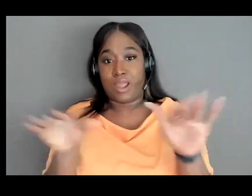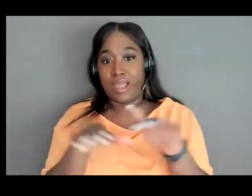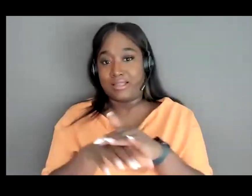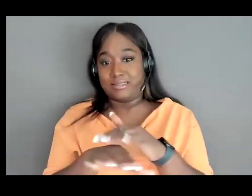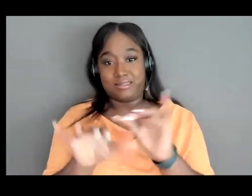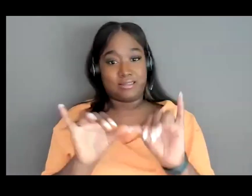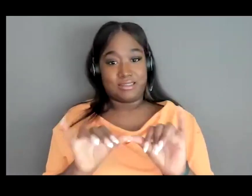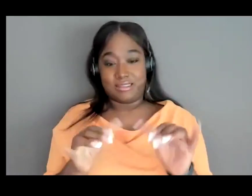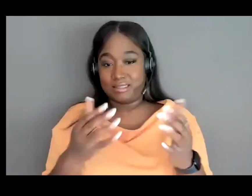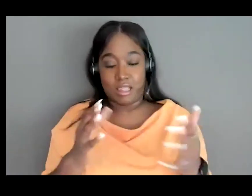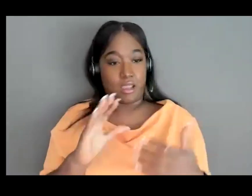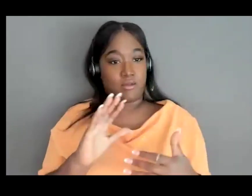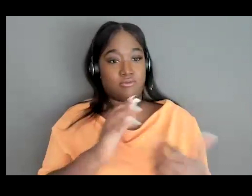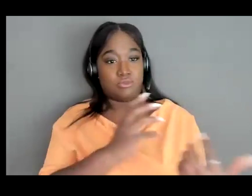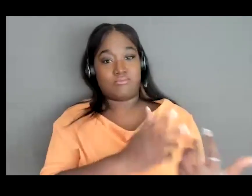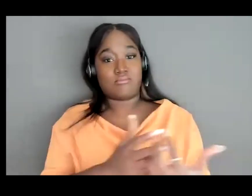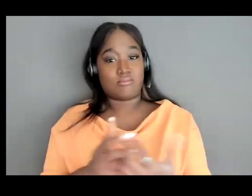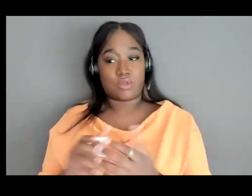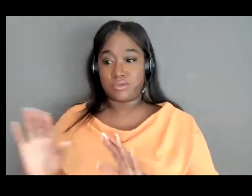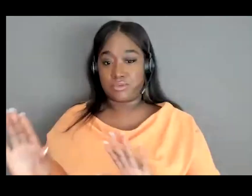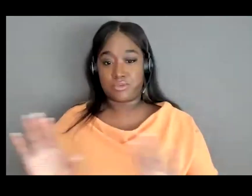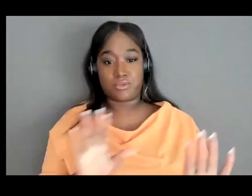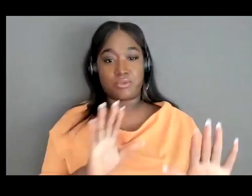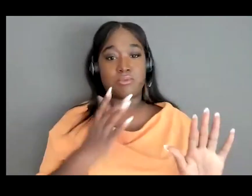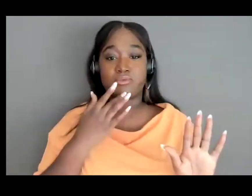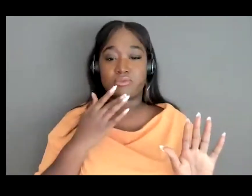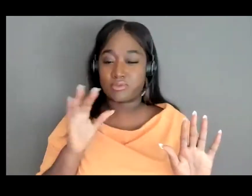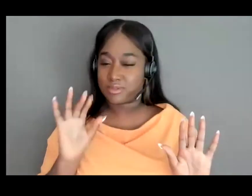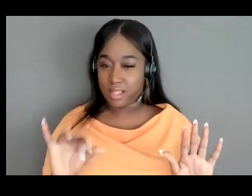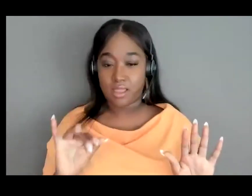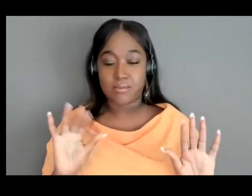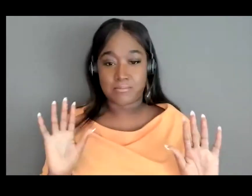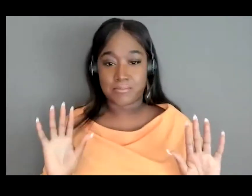however that might work for people.